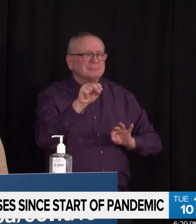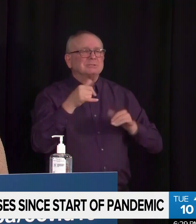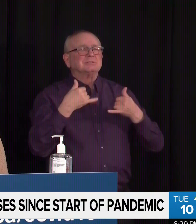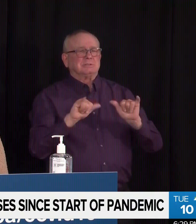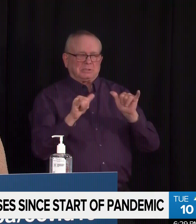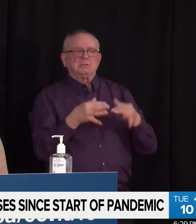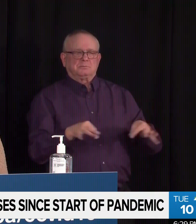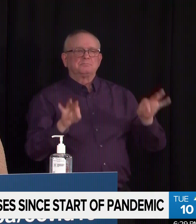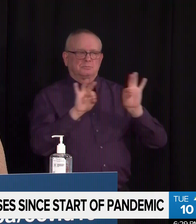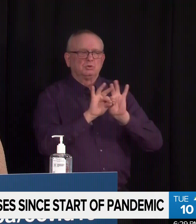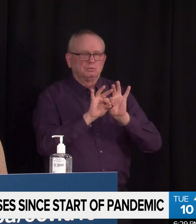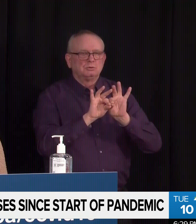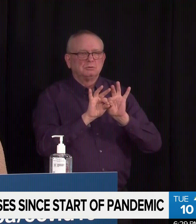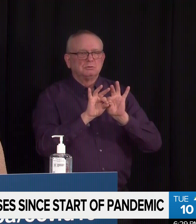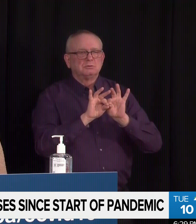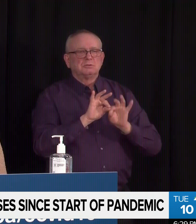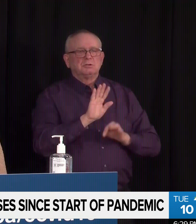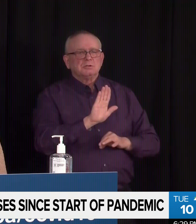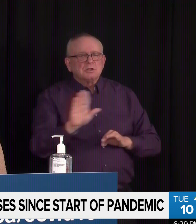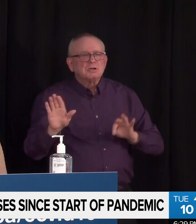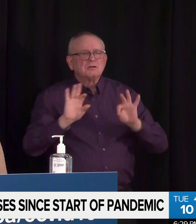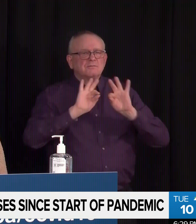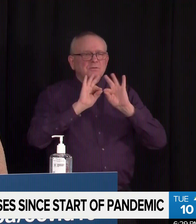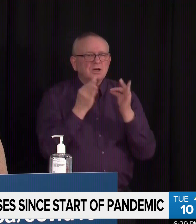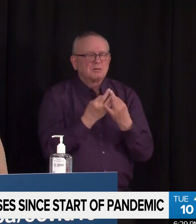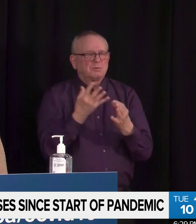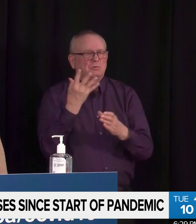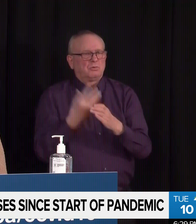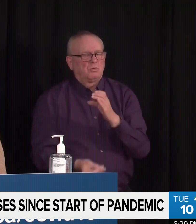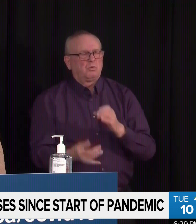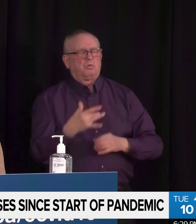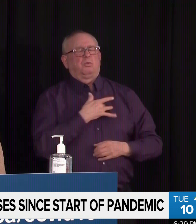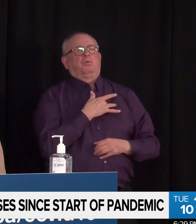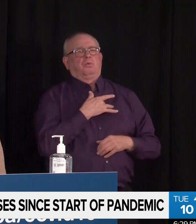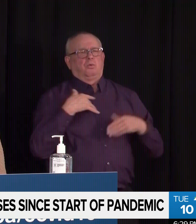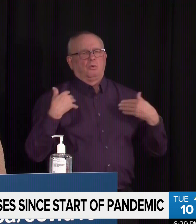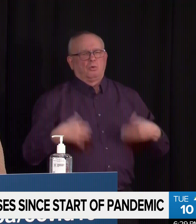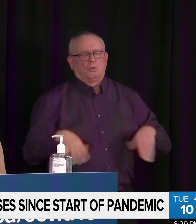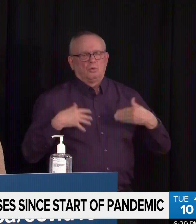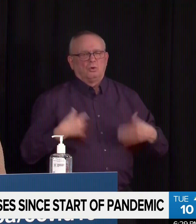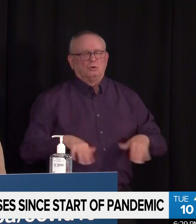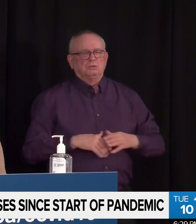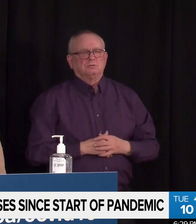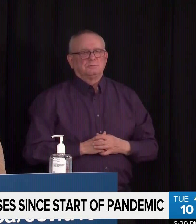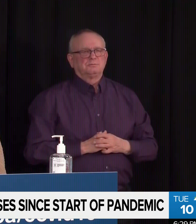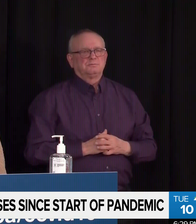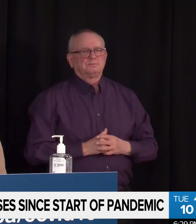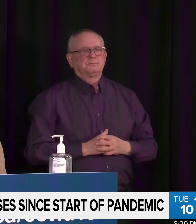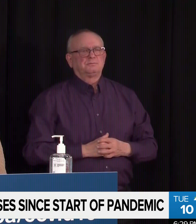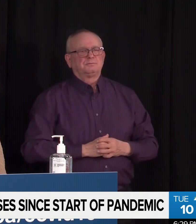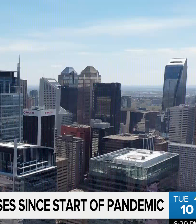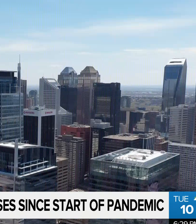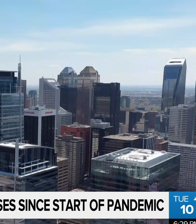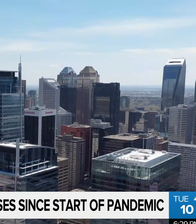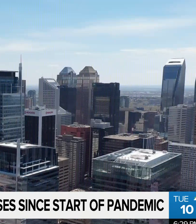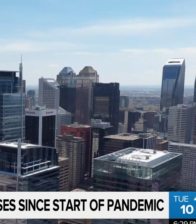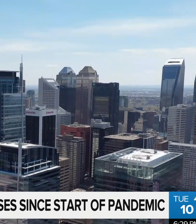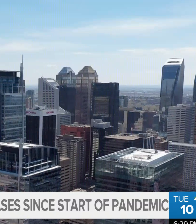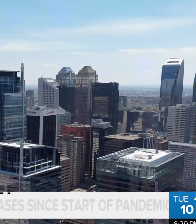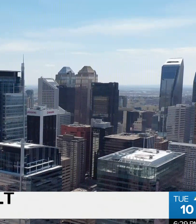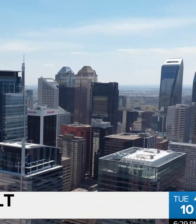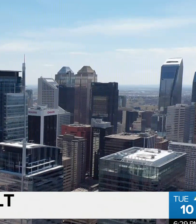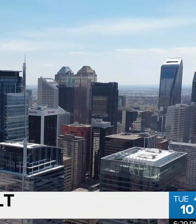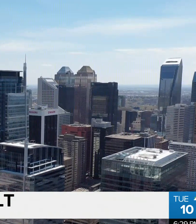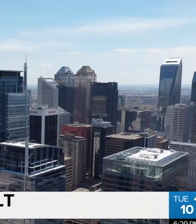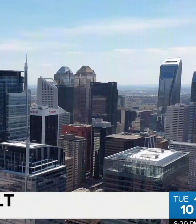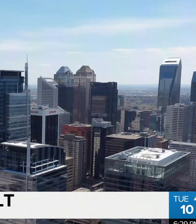20,721 active cases in Alberta. That is the second most number of active cases since this pandemic began. Amidst the